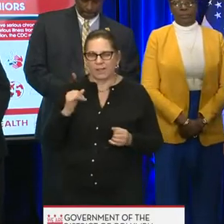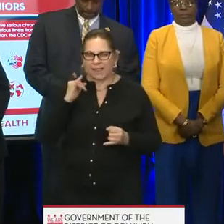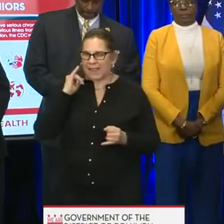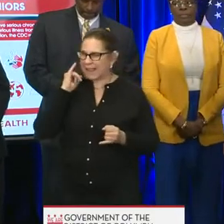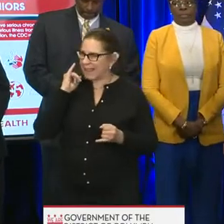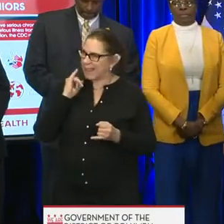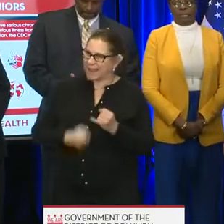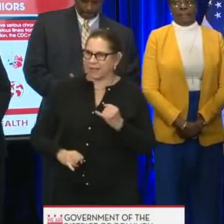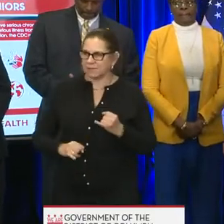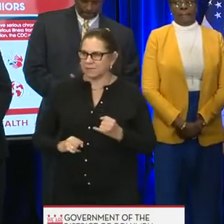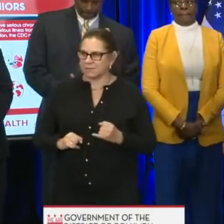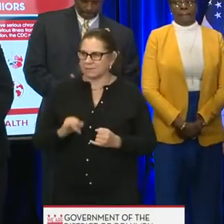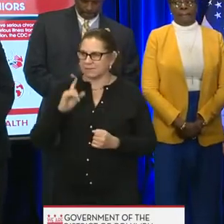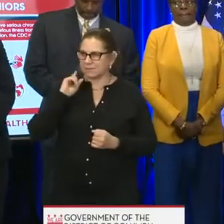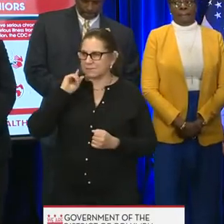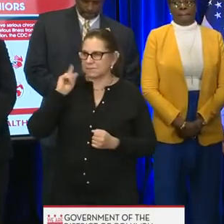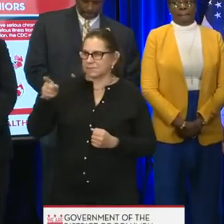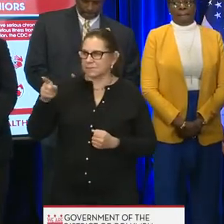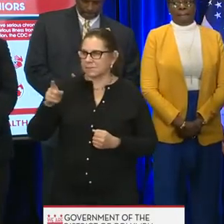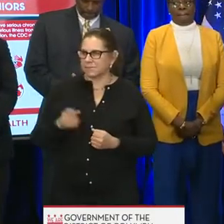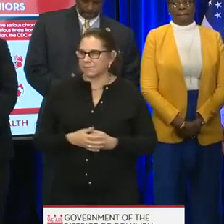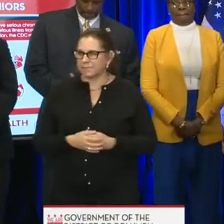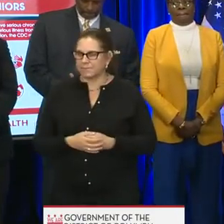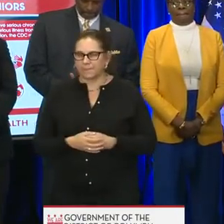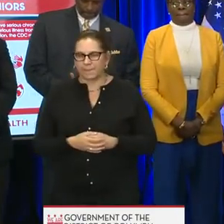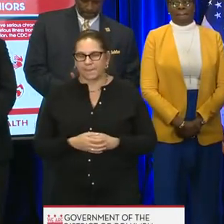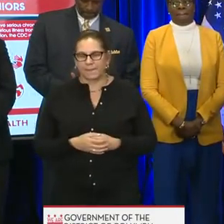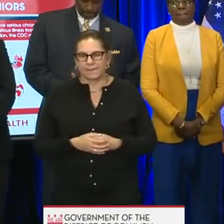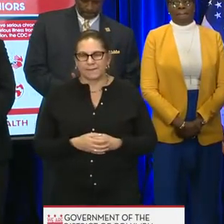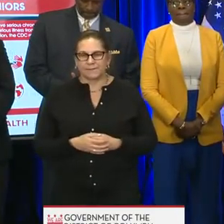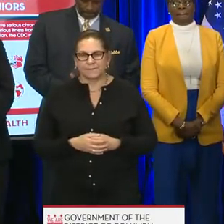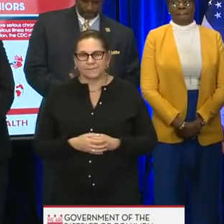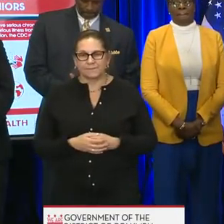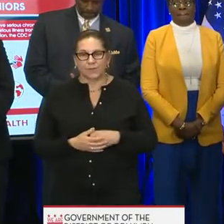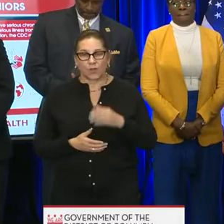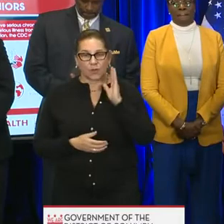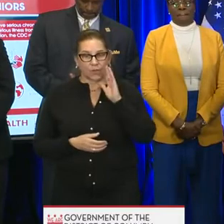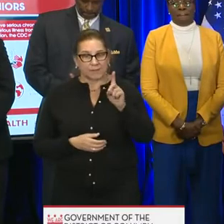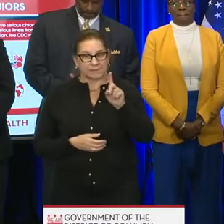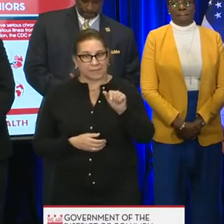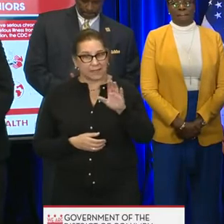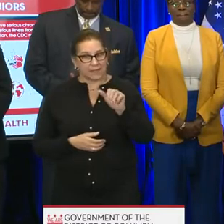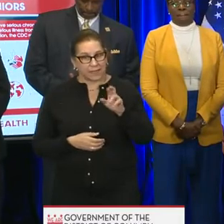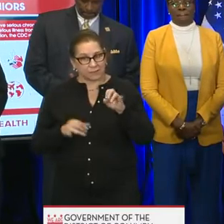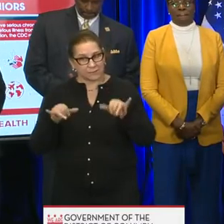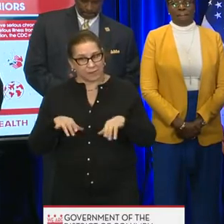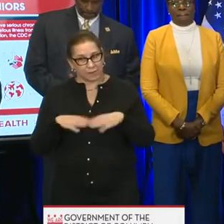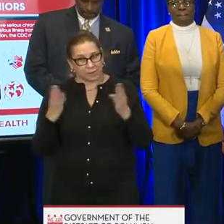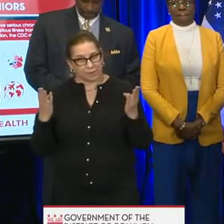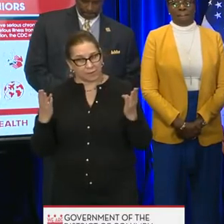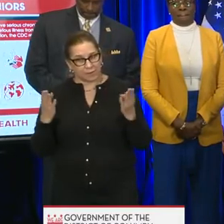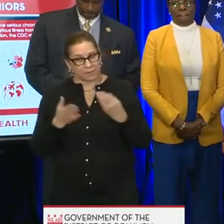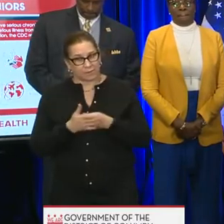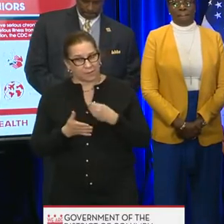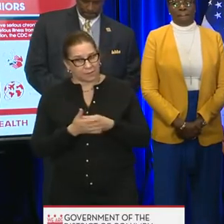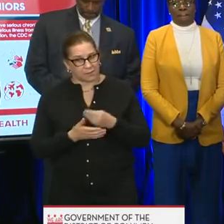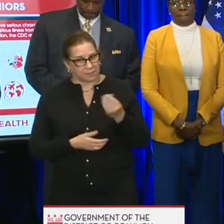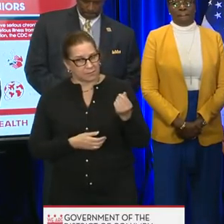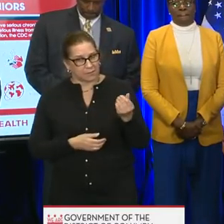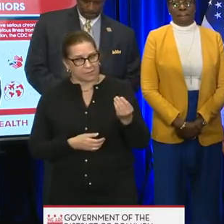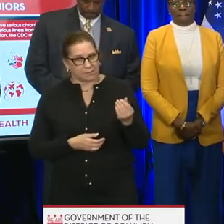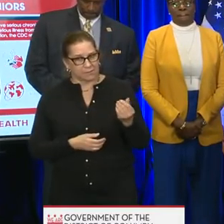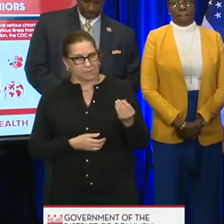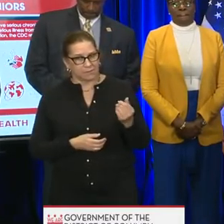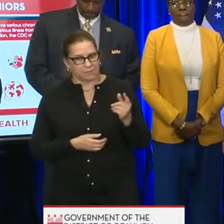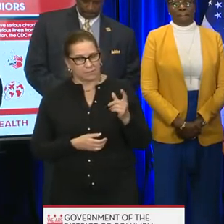Yes. Yeah, so will these daycares that you're going to be opening up, will they be costing money? And how are you guys